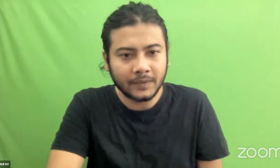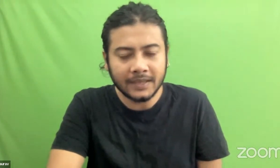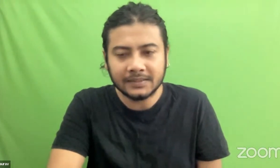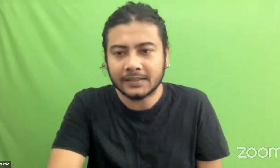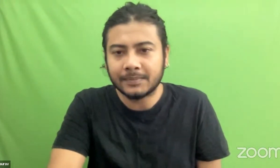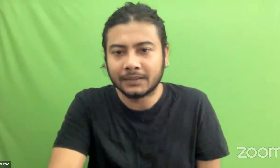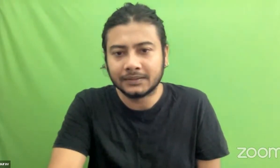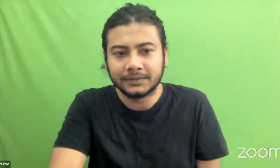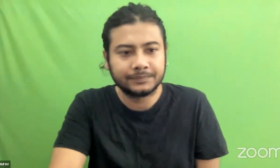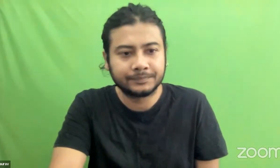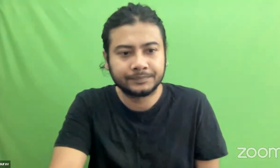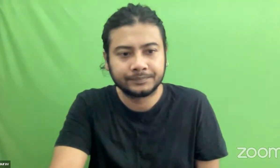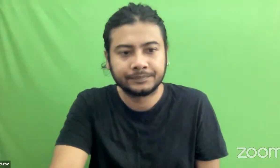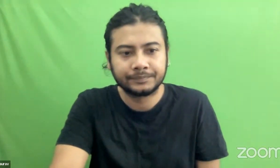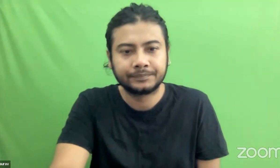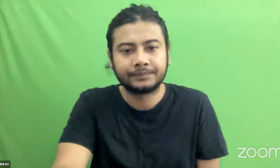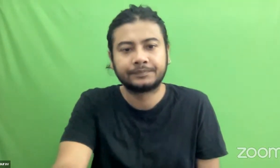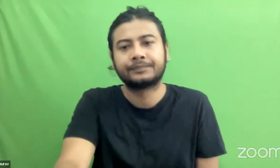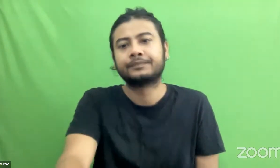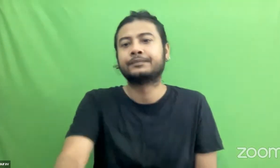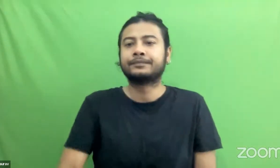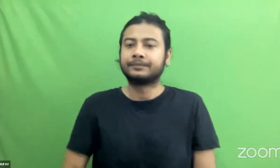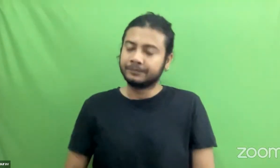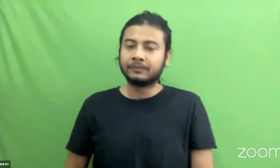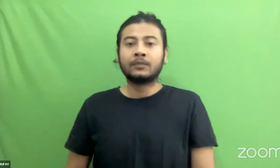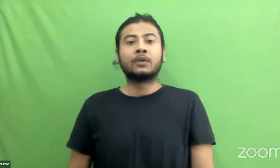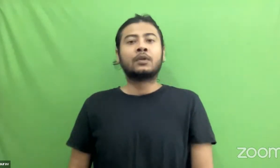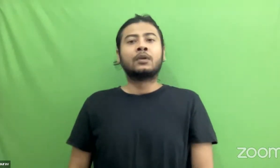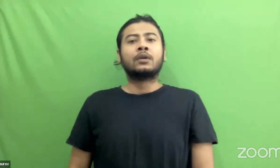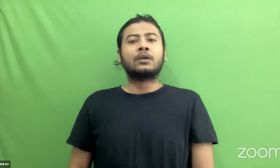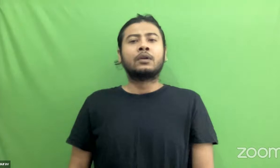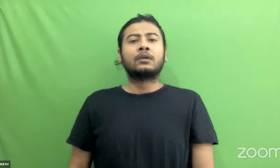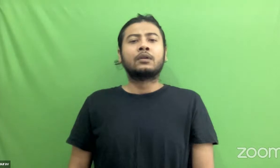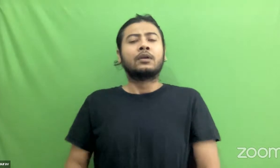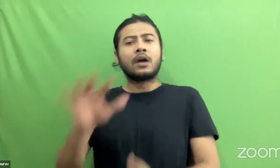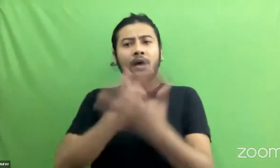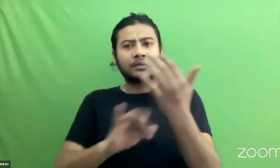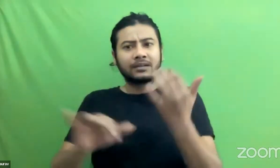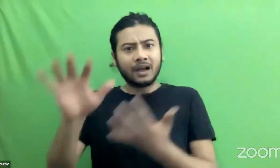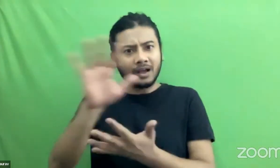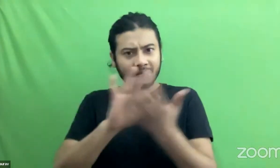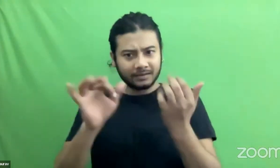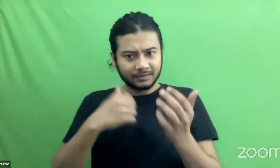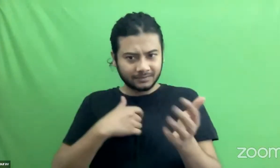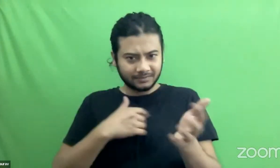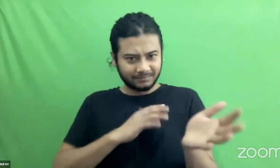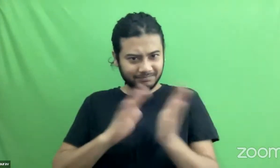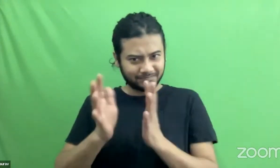Yes, Mataji. So what will happen when we start chanting? What is the change which is happening inside me?